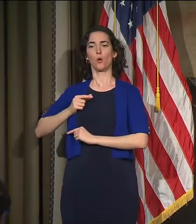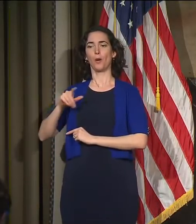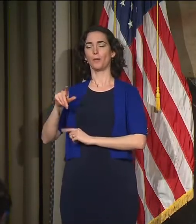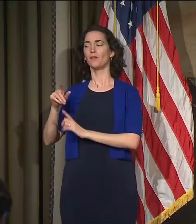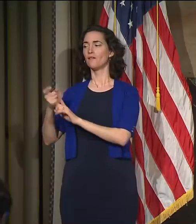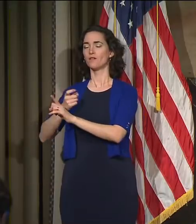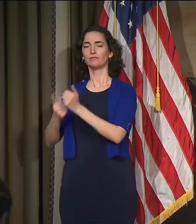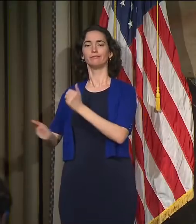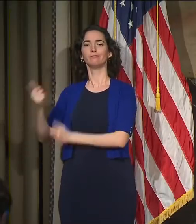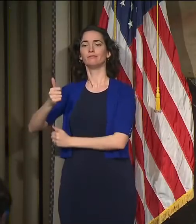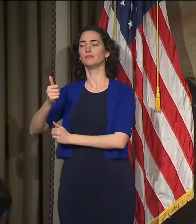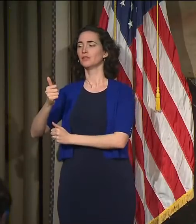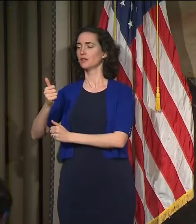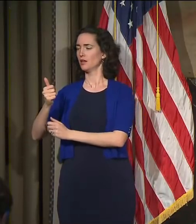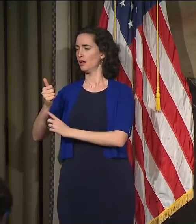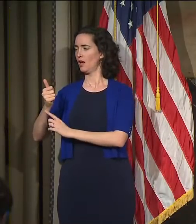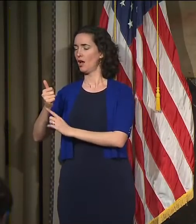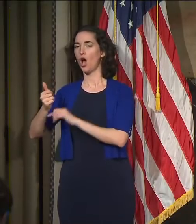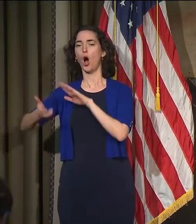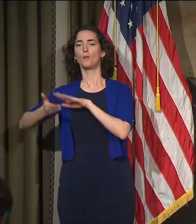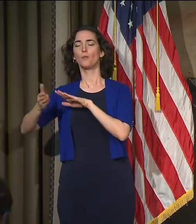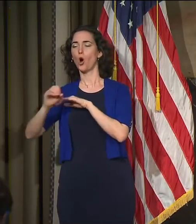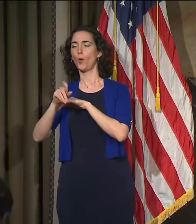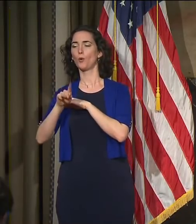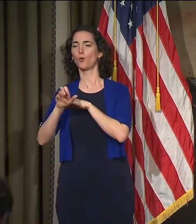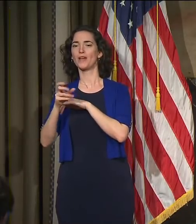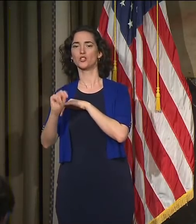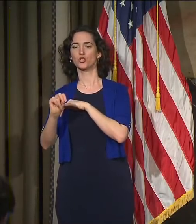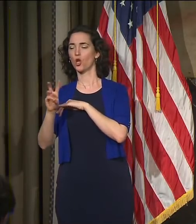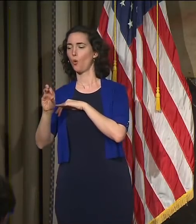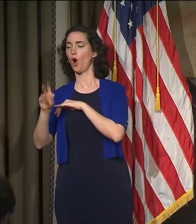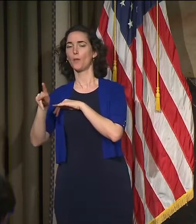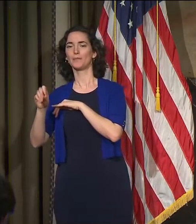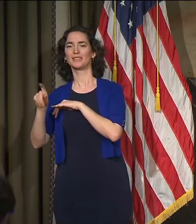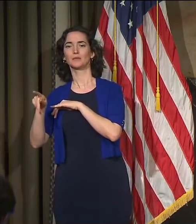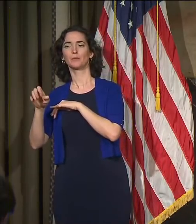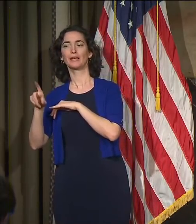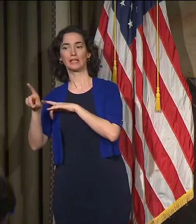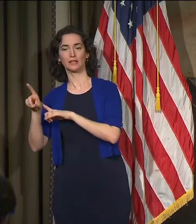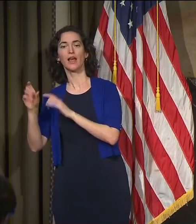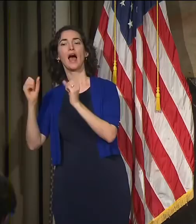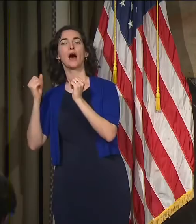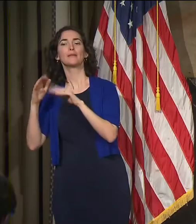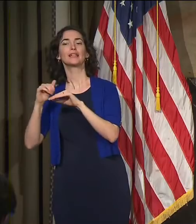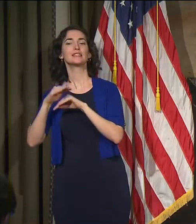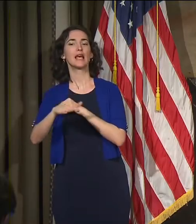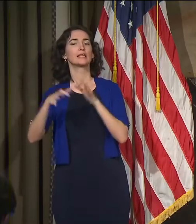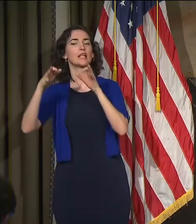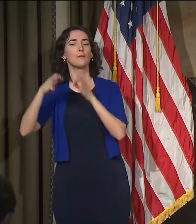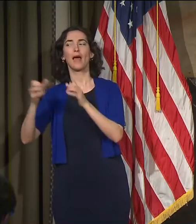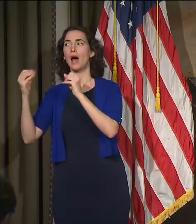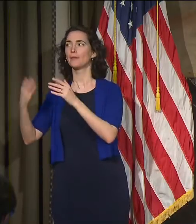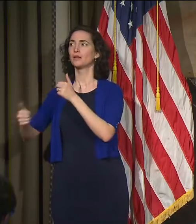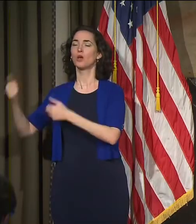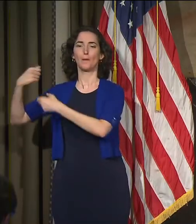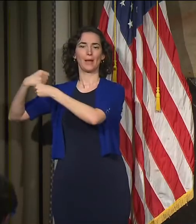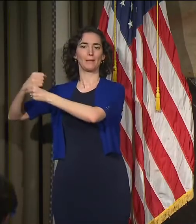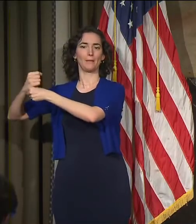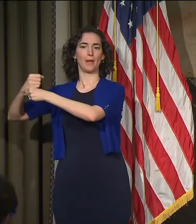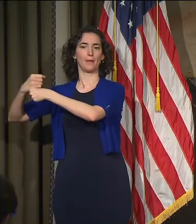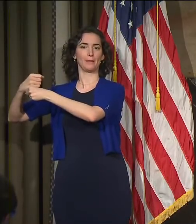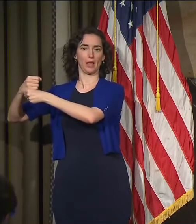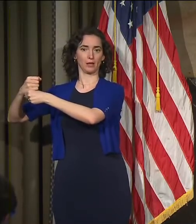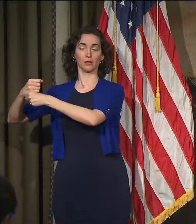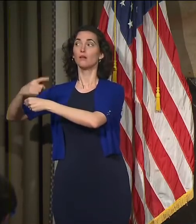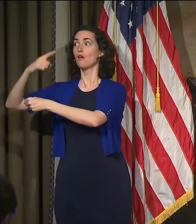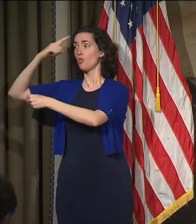the original allocation was made based on what would be manufactured, and that was higher than what was